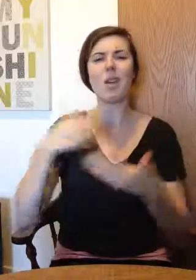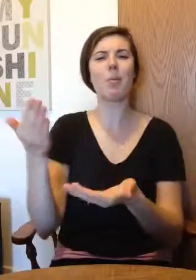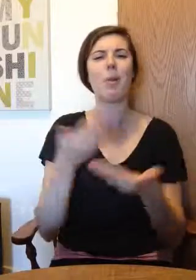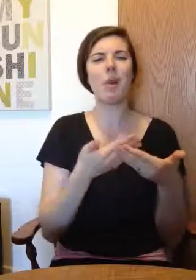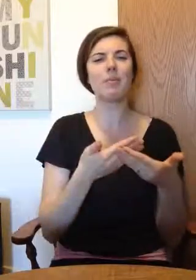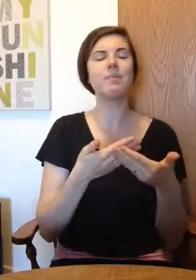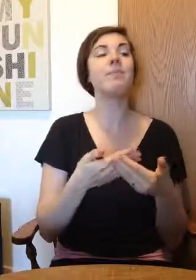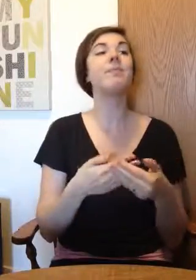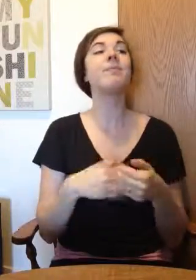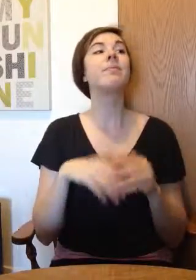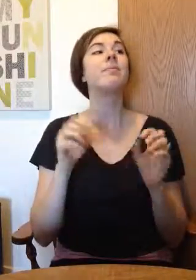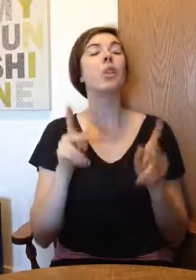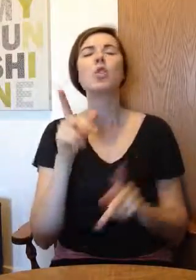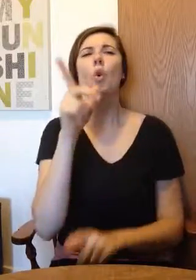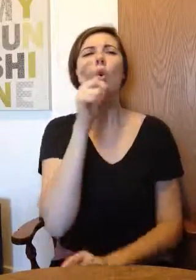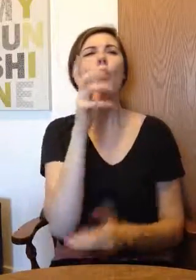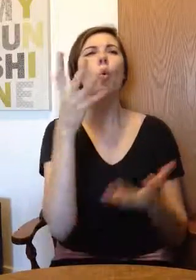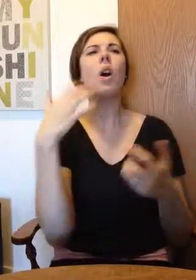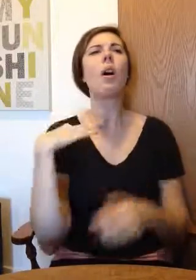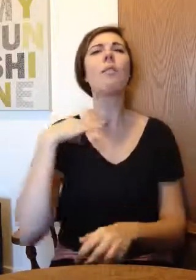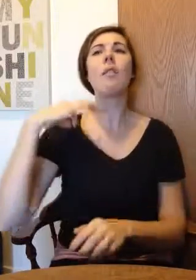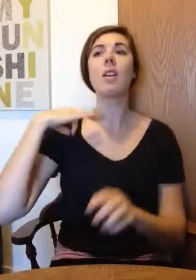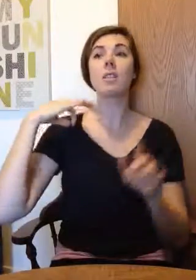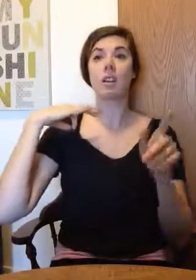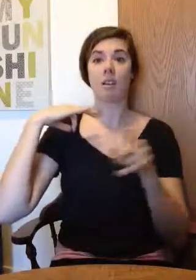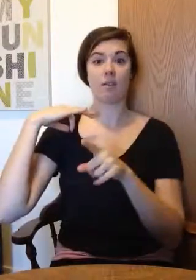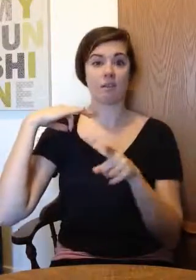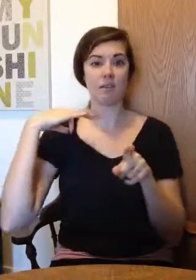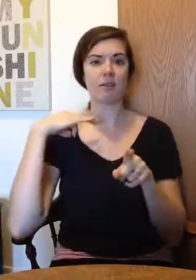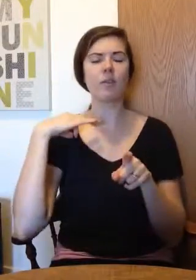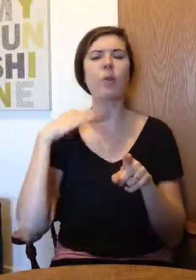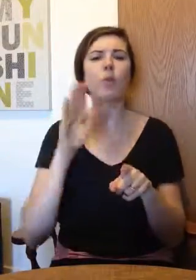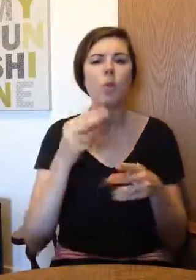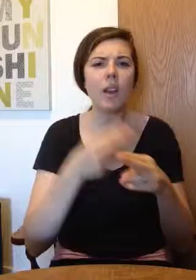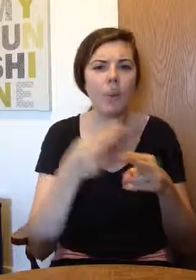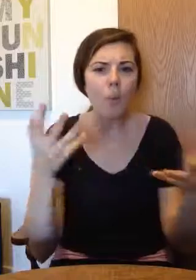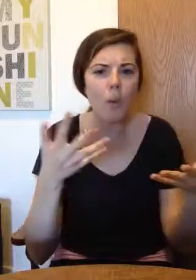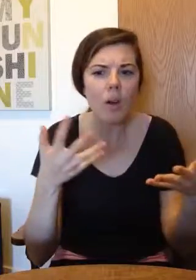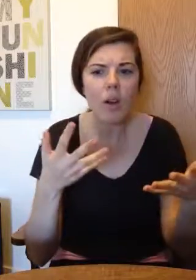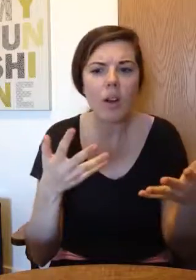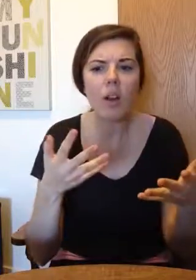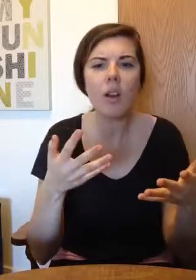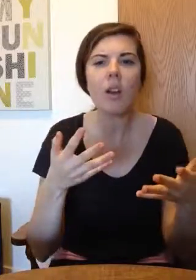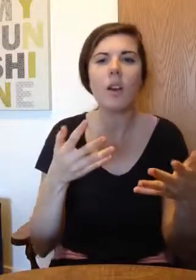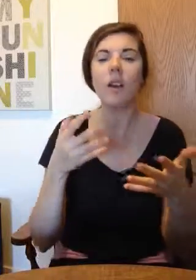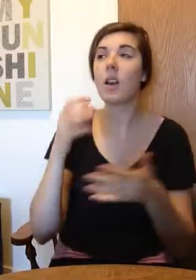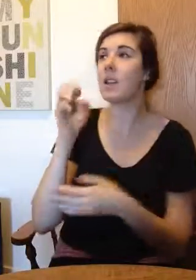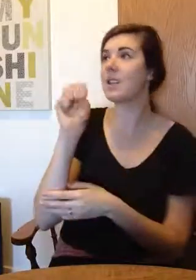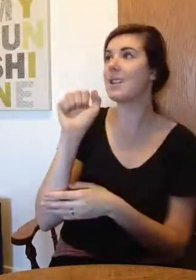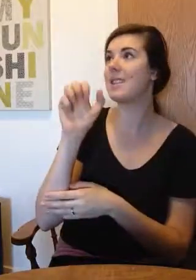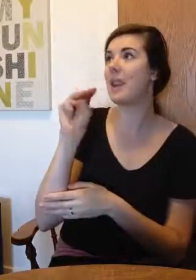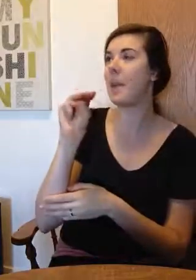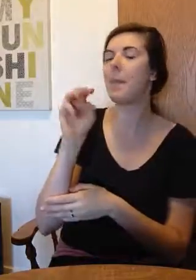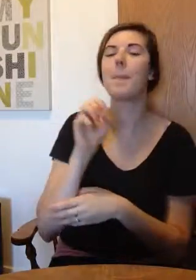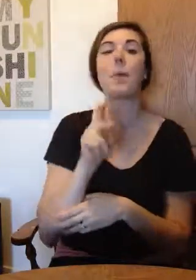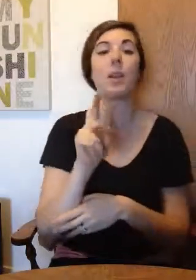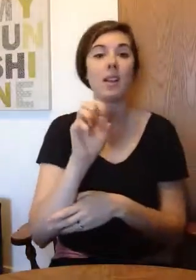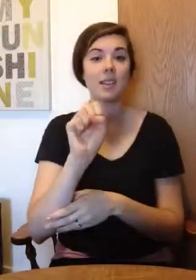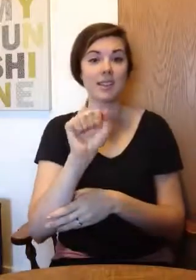volunteer. So right before, what is your name? Sam. All right, Sam. I'm going to record from your